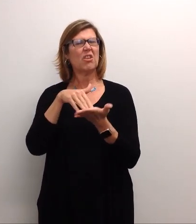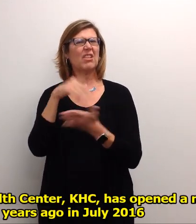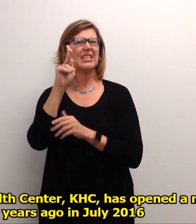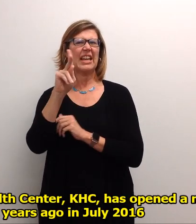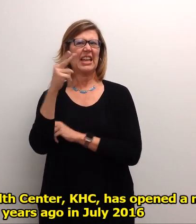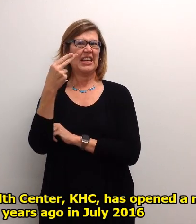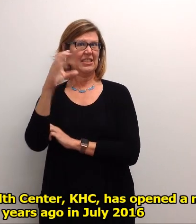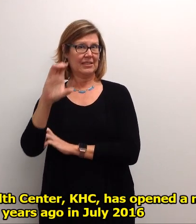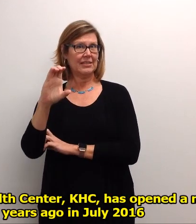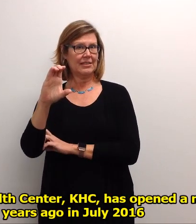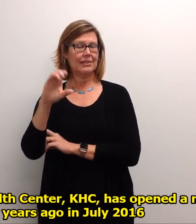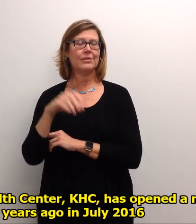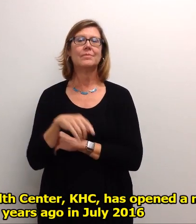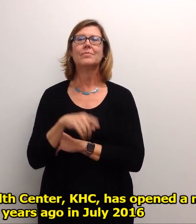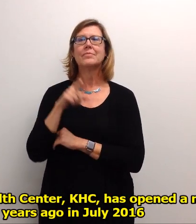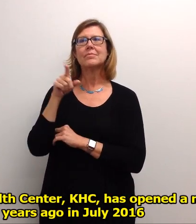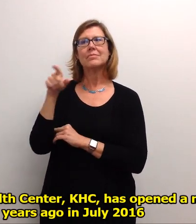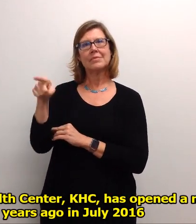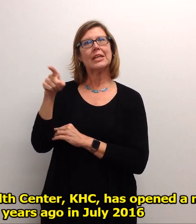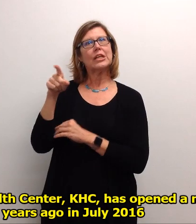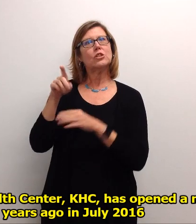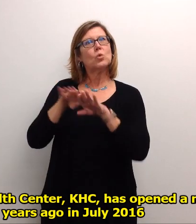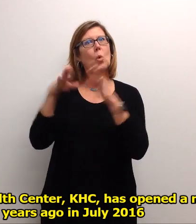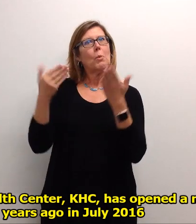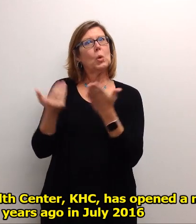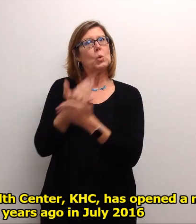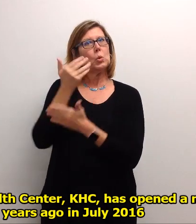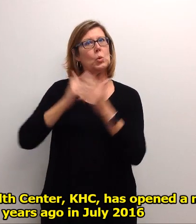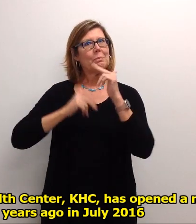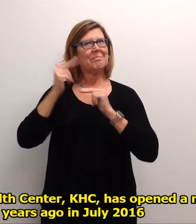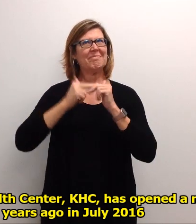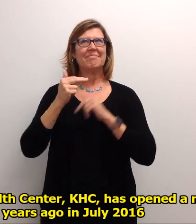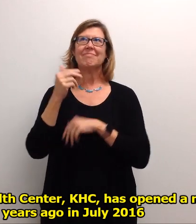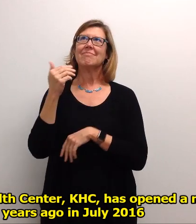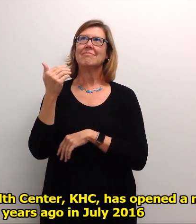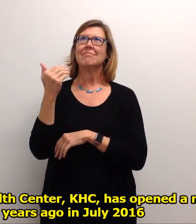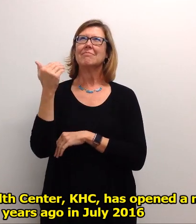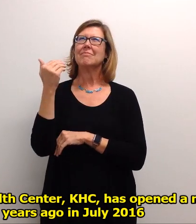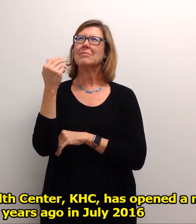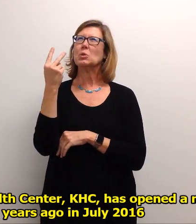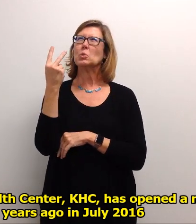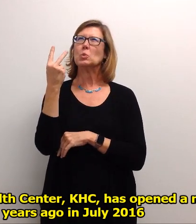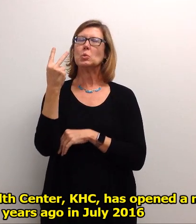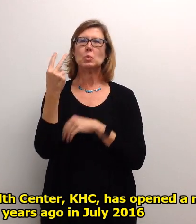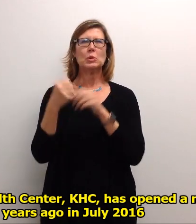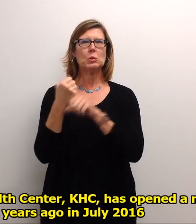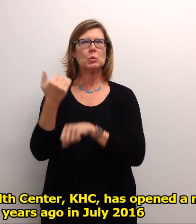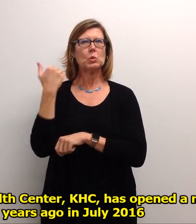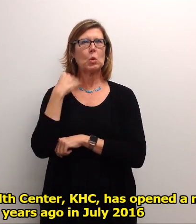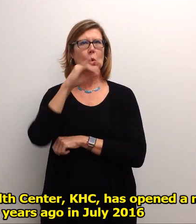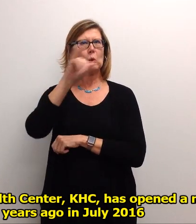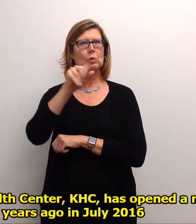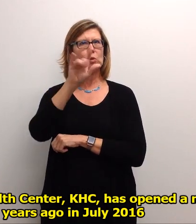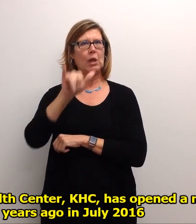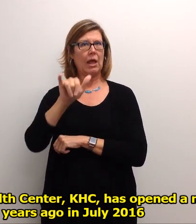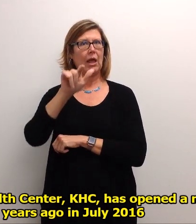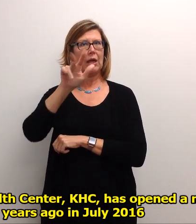So the Kayenta Health Center, KHC, has opened a new facility 2 years ago